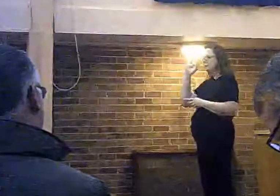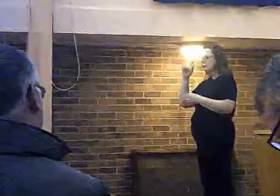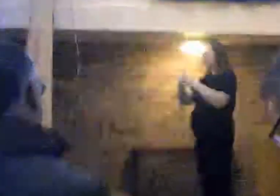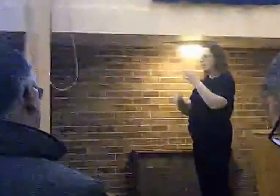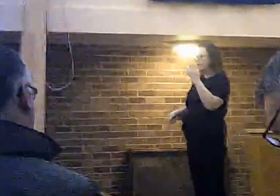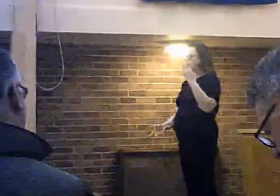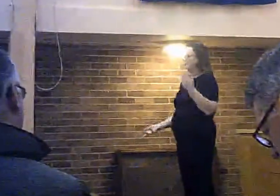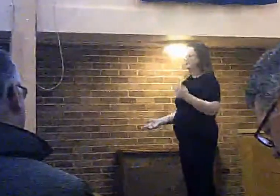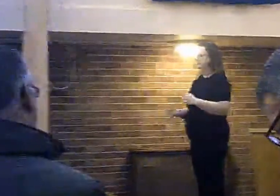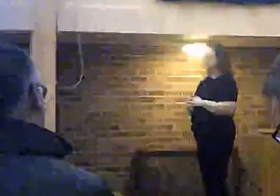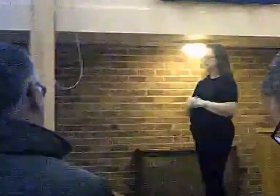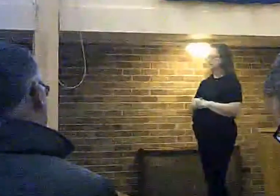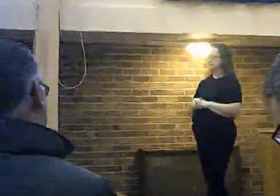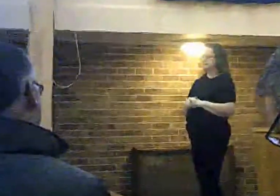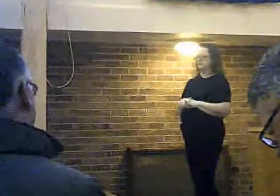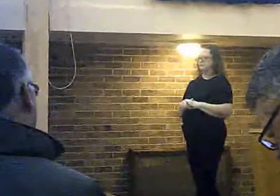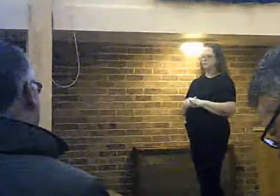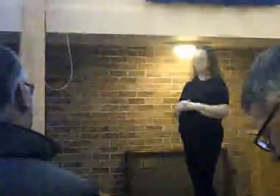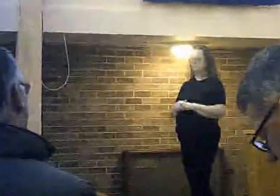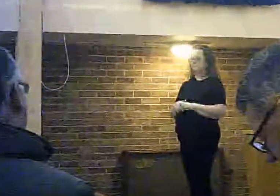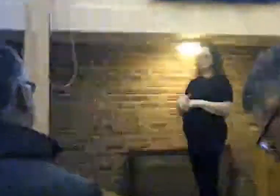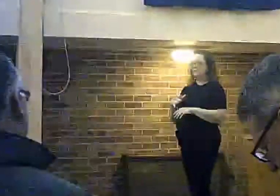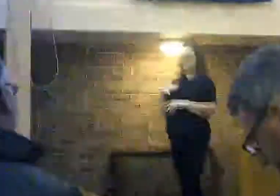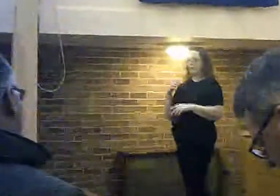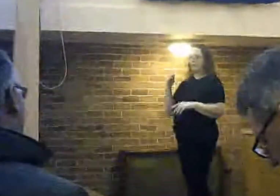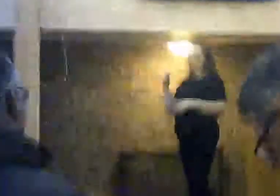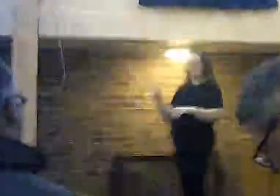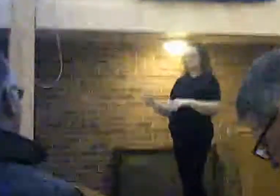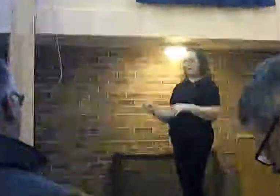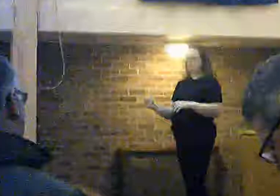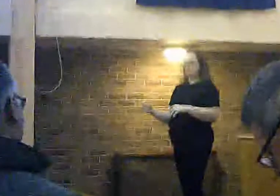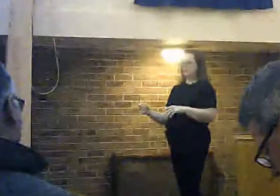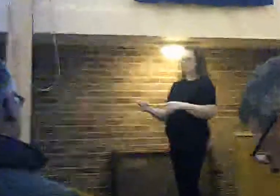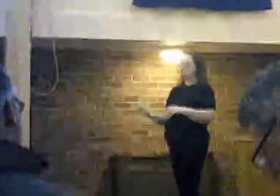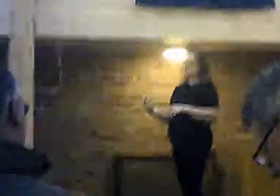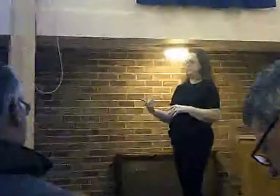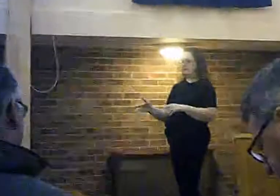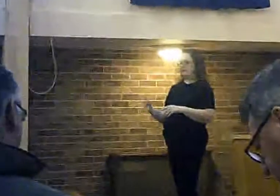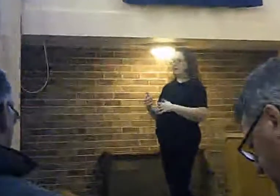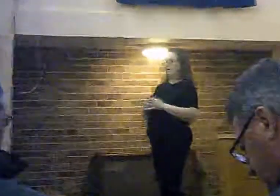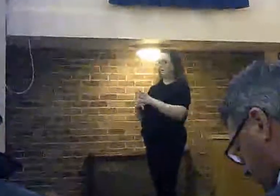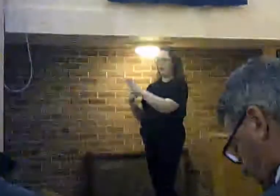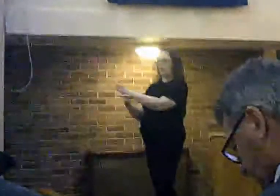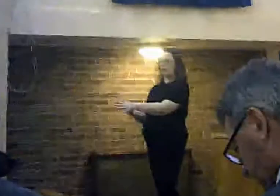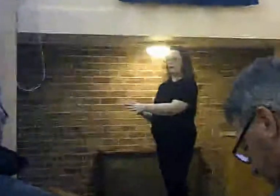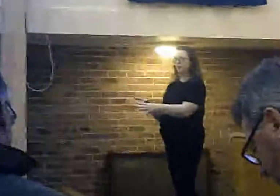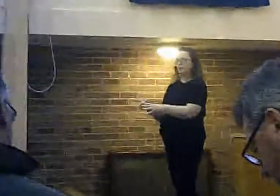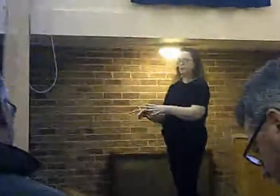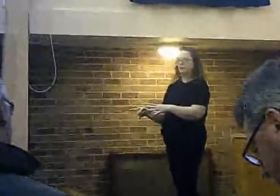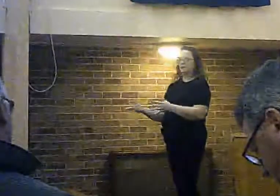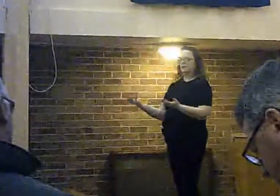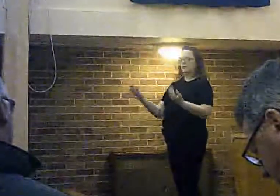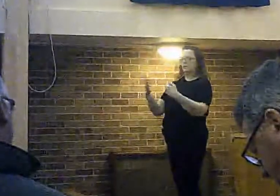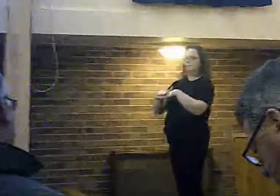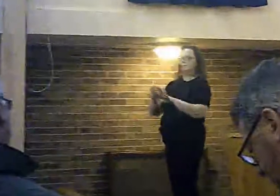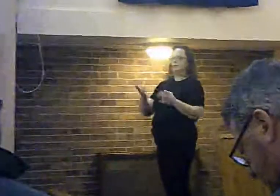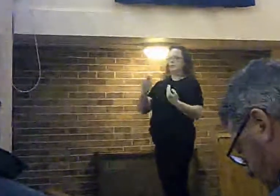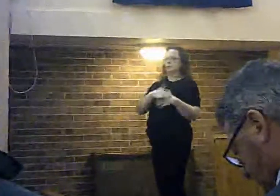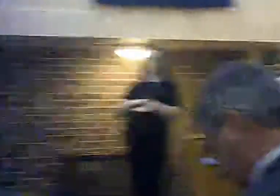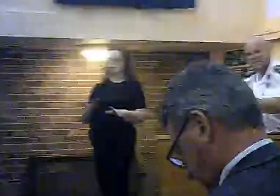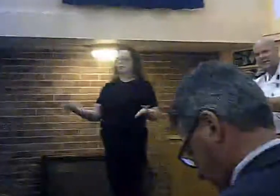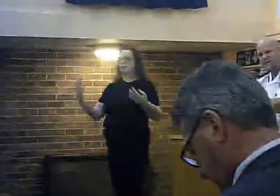forth. On the basis of the bid that we have submitted around interoperability, the mergers, so clearly